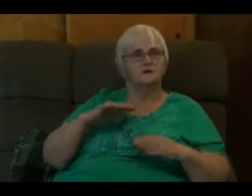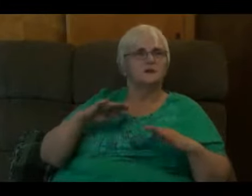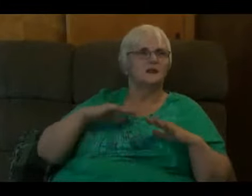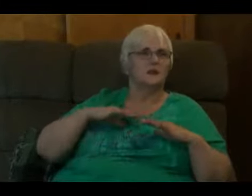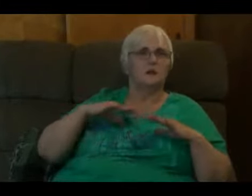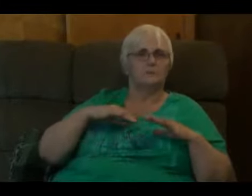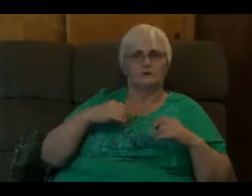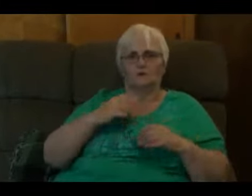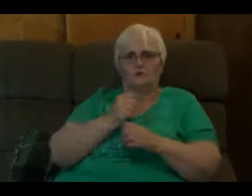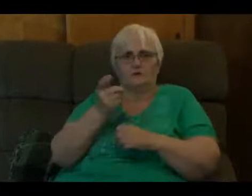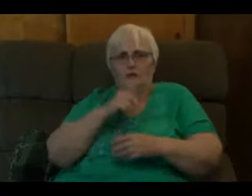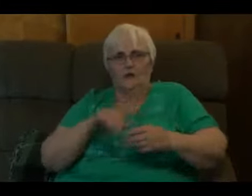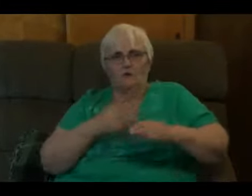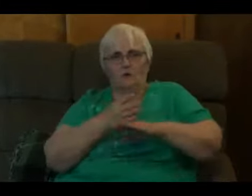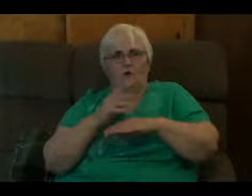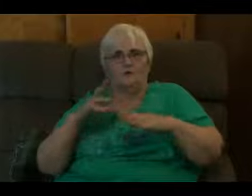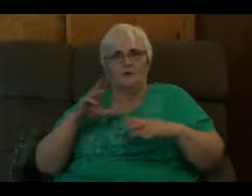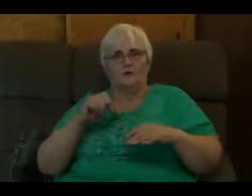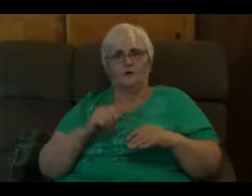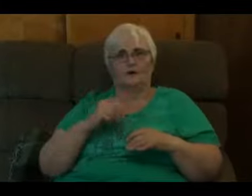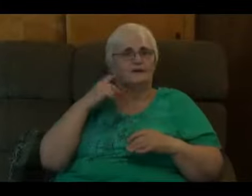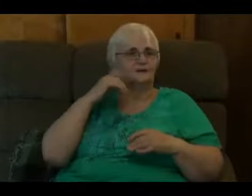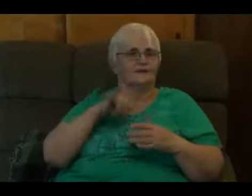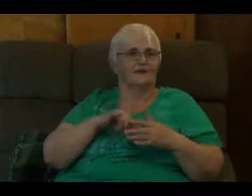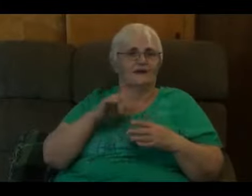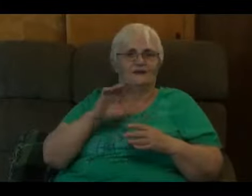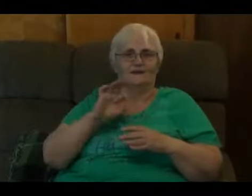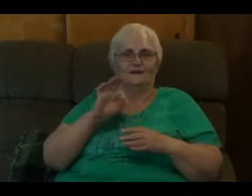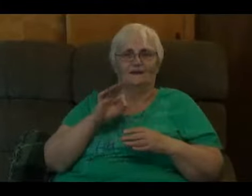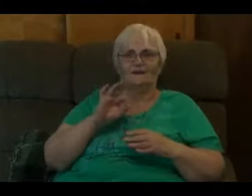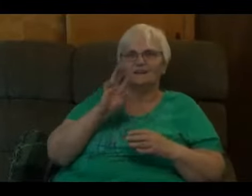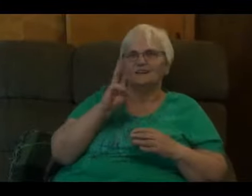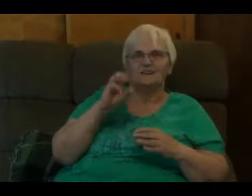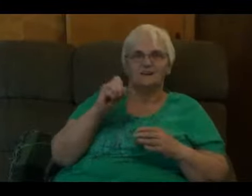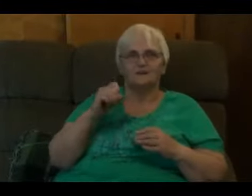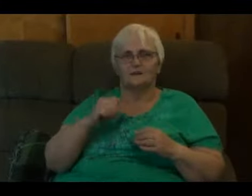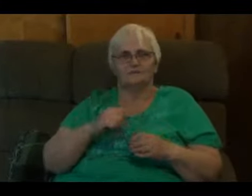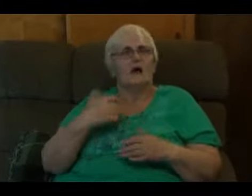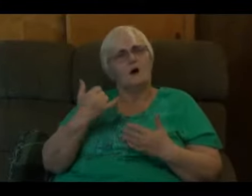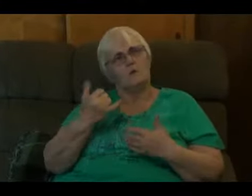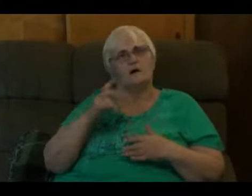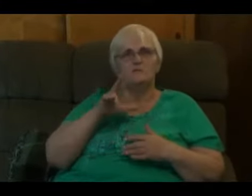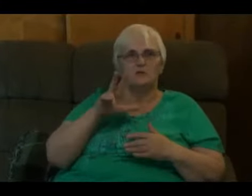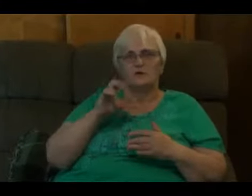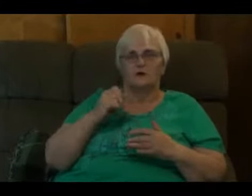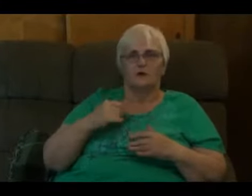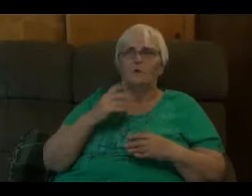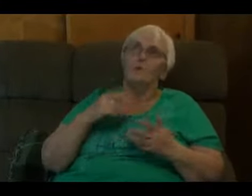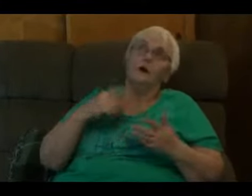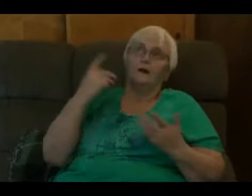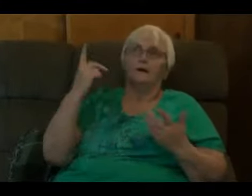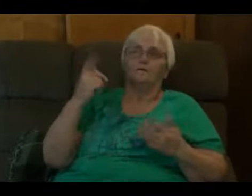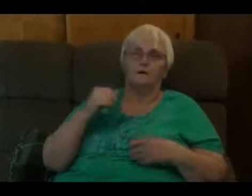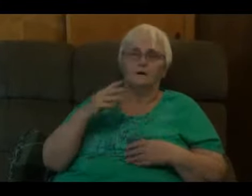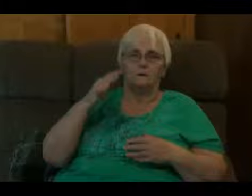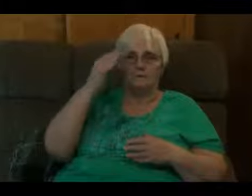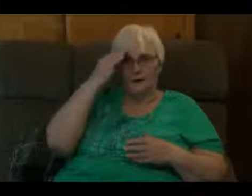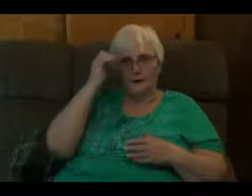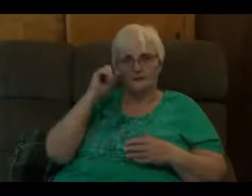Don't trust anyone over 30. I listened to that in the 60s. And so, you know, I'm 30 now. I'm going to, you know, whatever. I have my mindset.